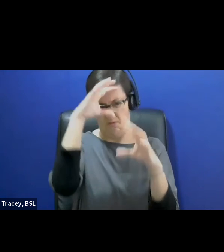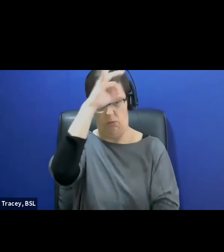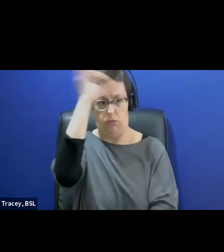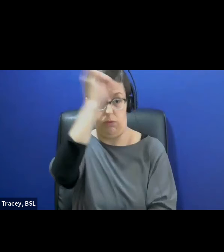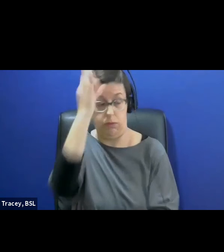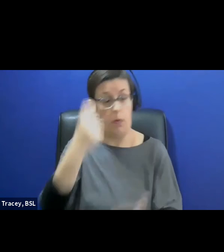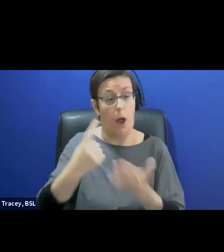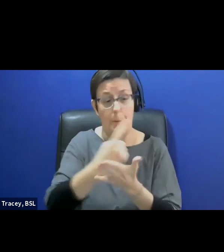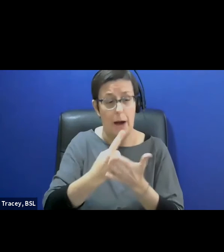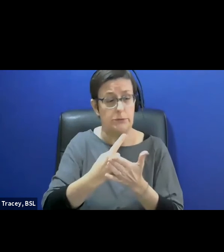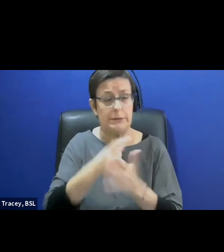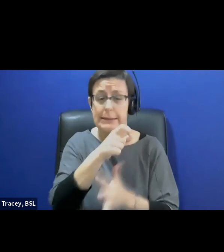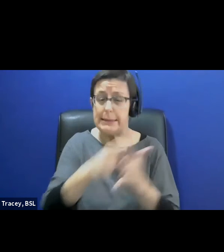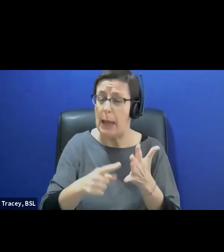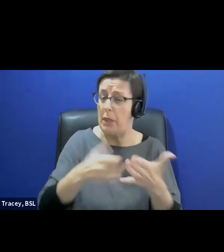accessibility,